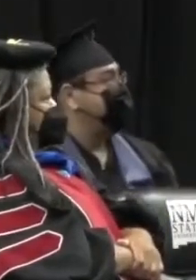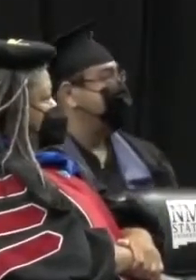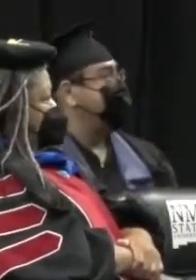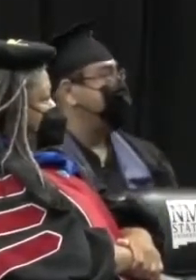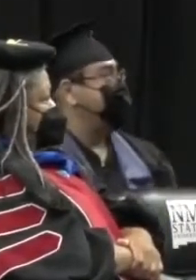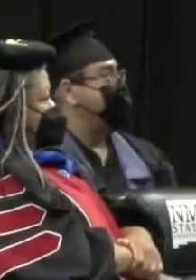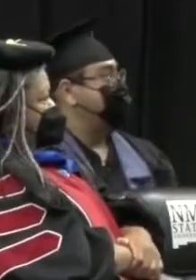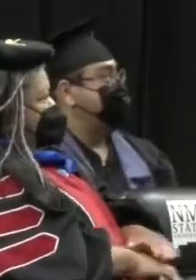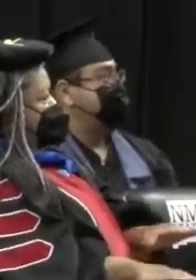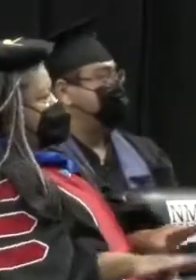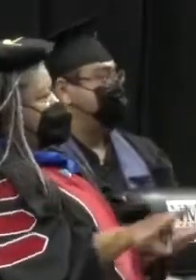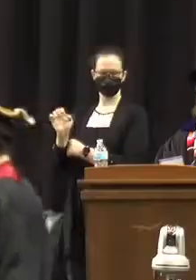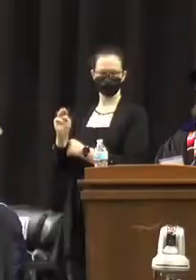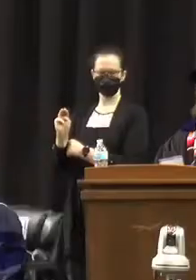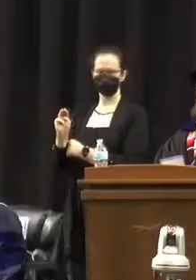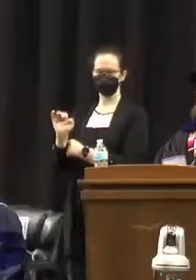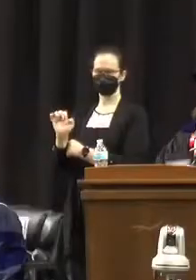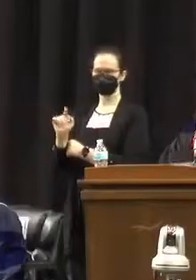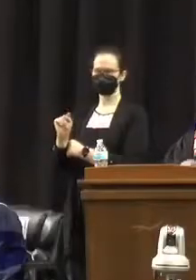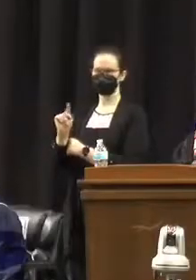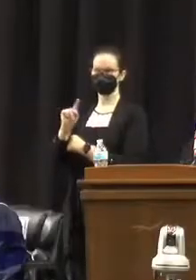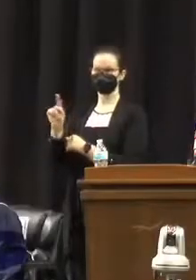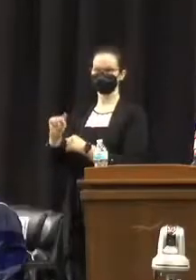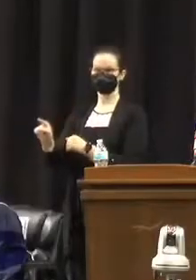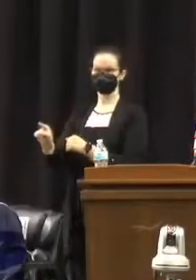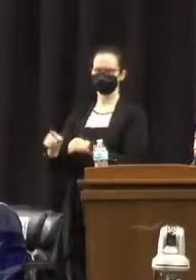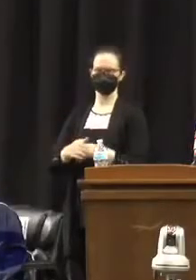Michaela Ann Kmetz.